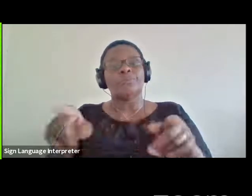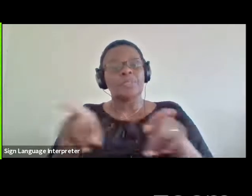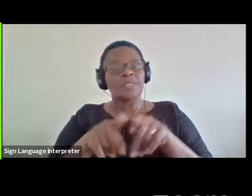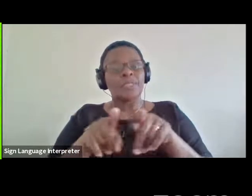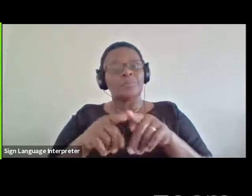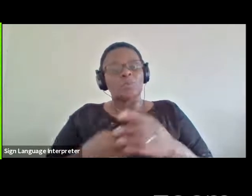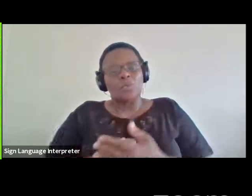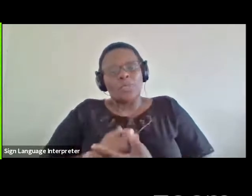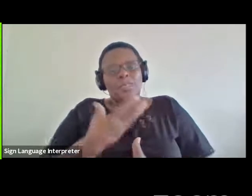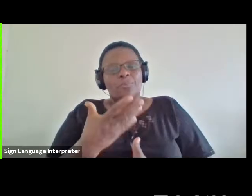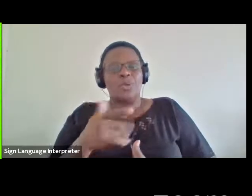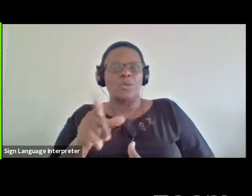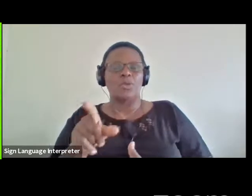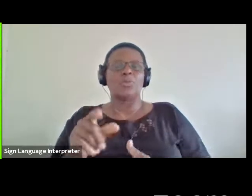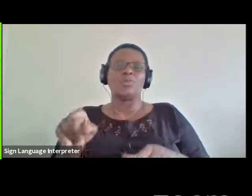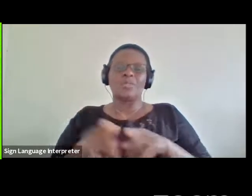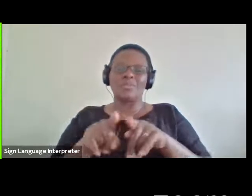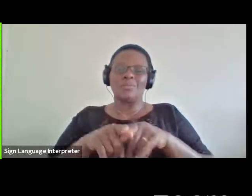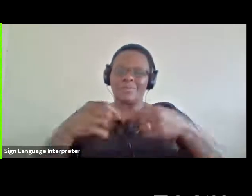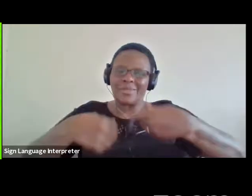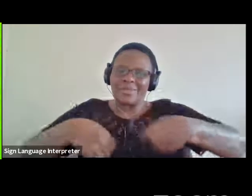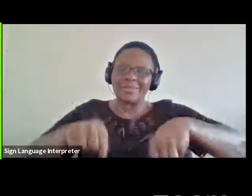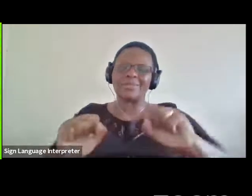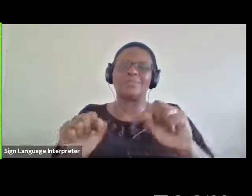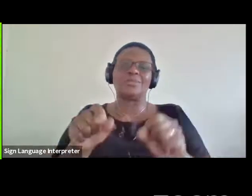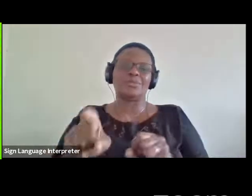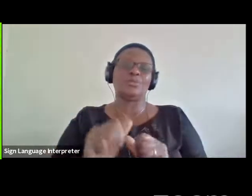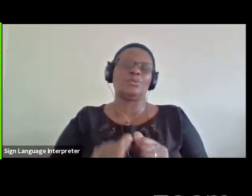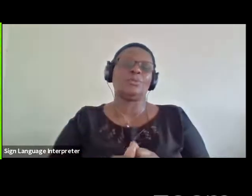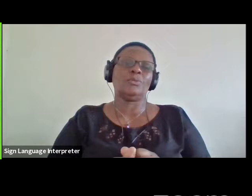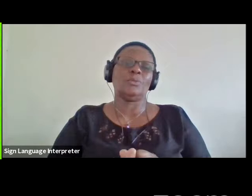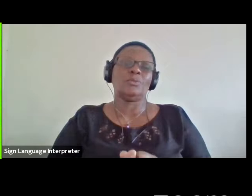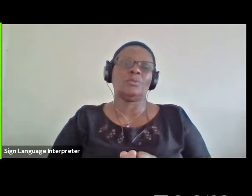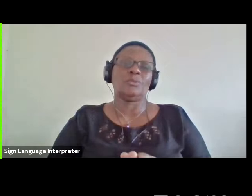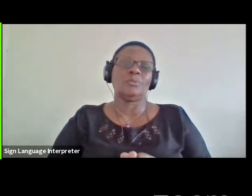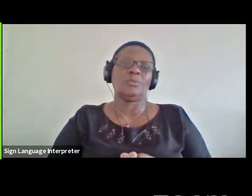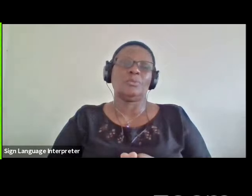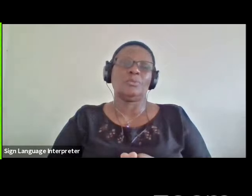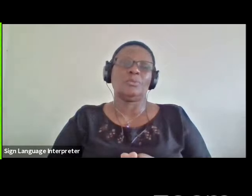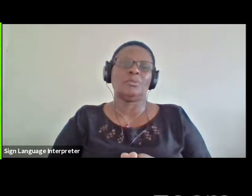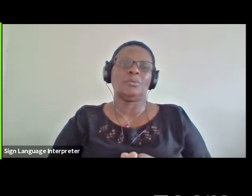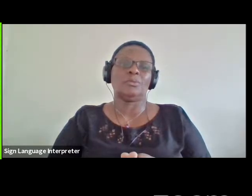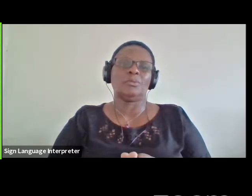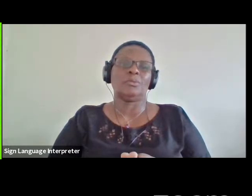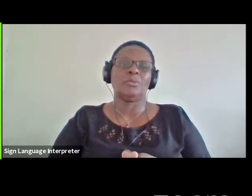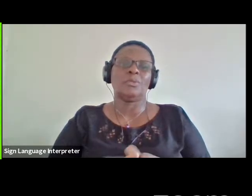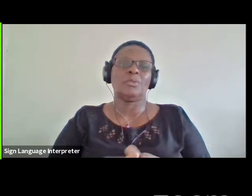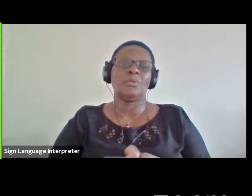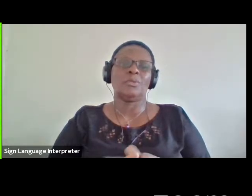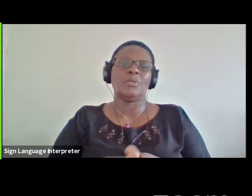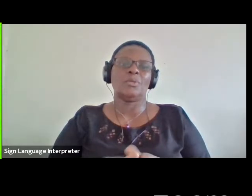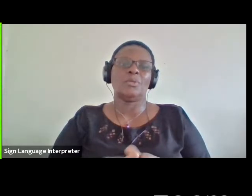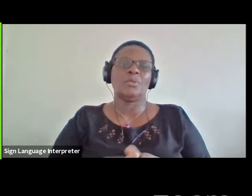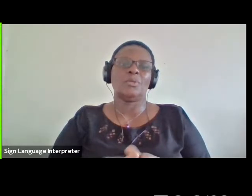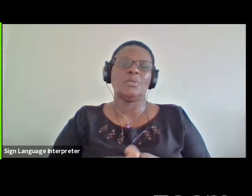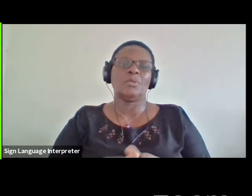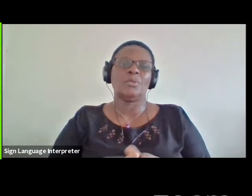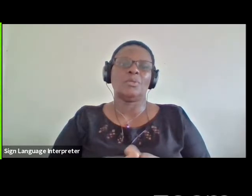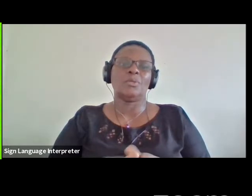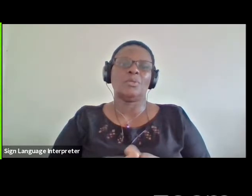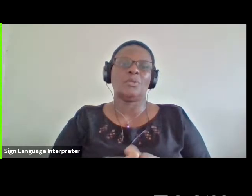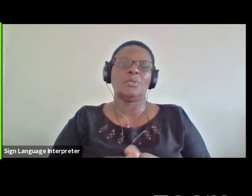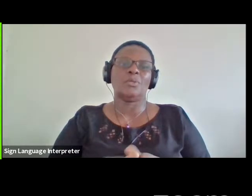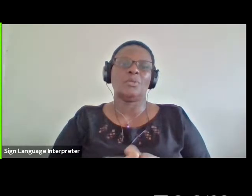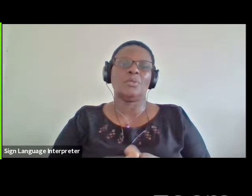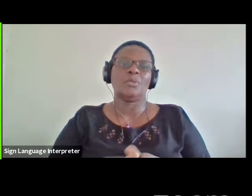engage you, to help you understand that this is an issue that is whether you like it or not, whether you're a digital nomad